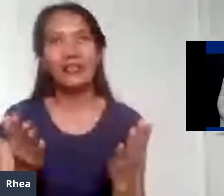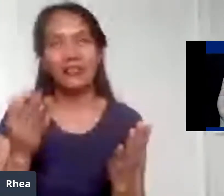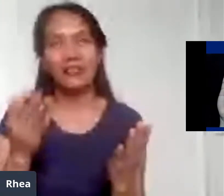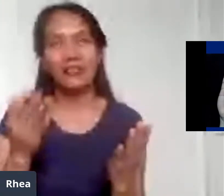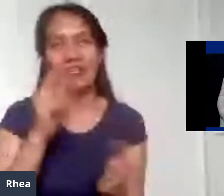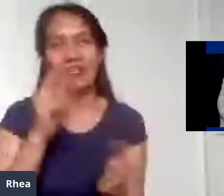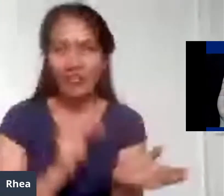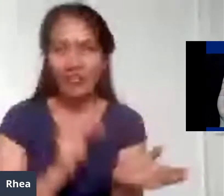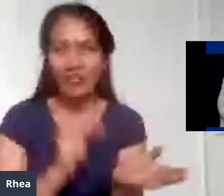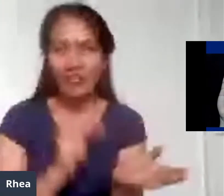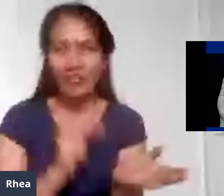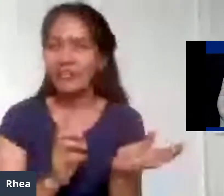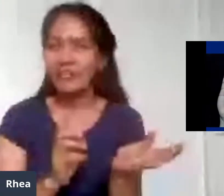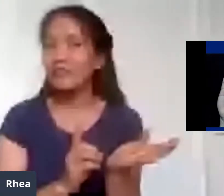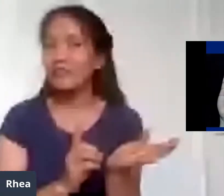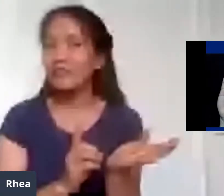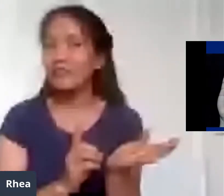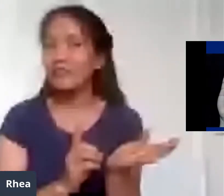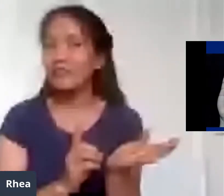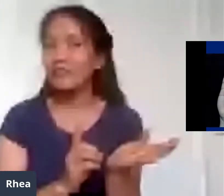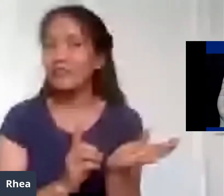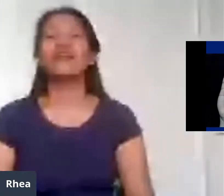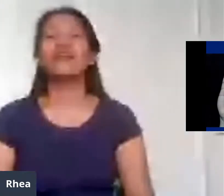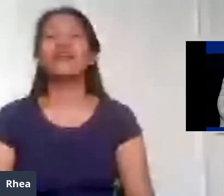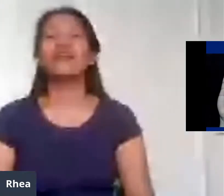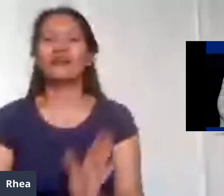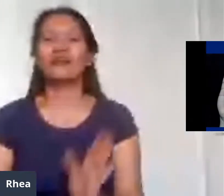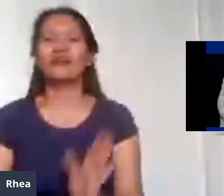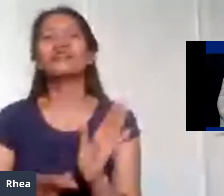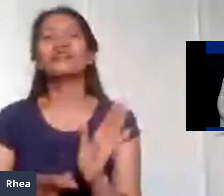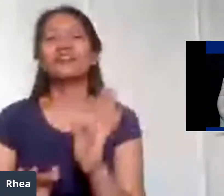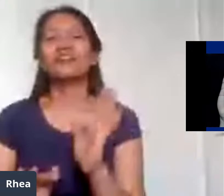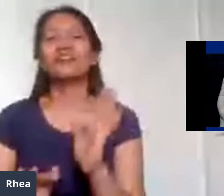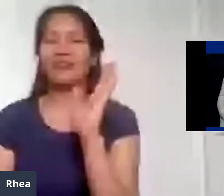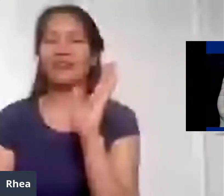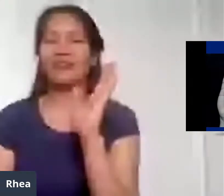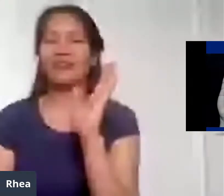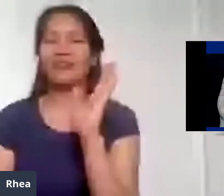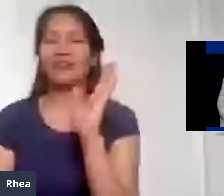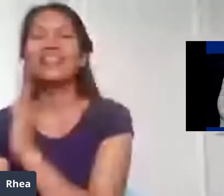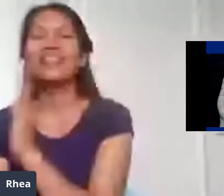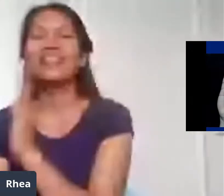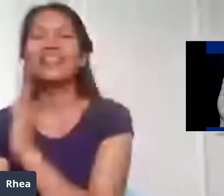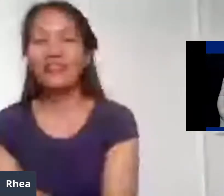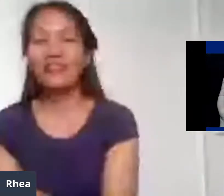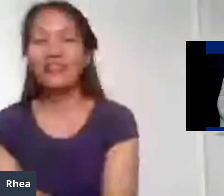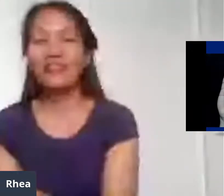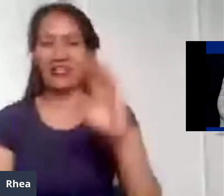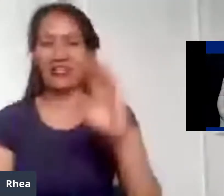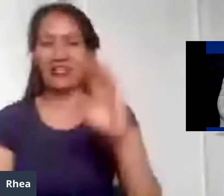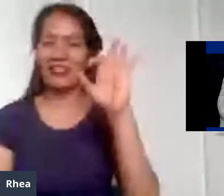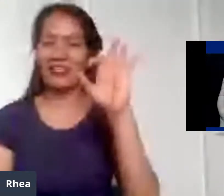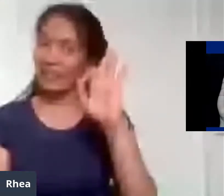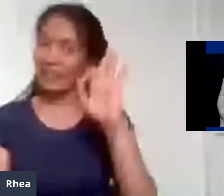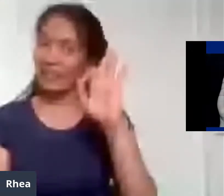for the frontliners. It could be a nurse, a doctor, but so much for that. We will go that later if we have enough time.